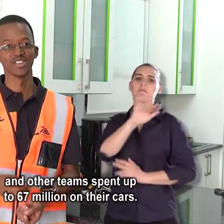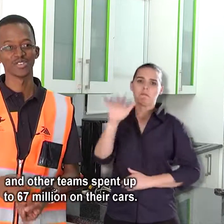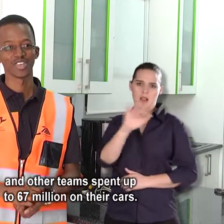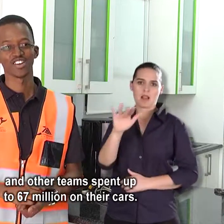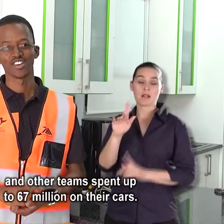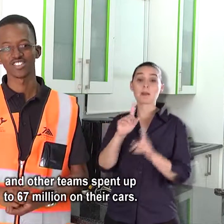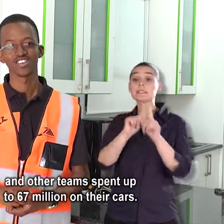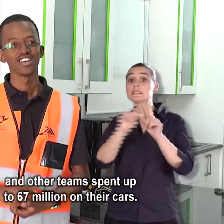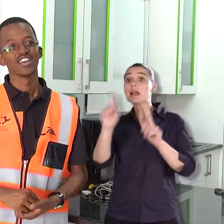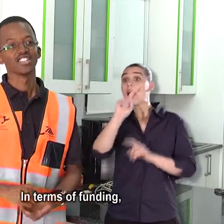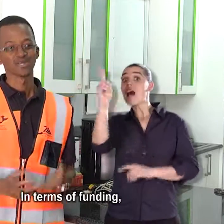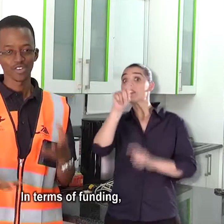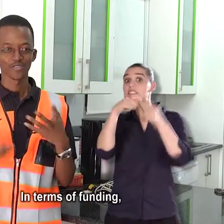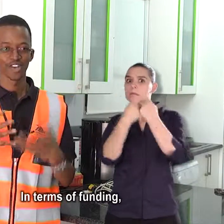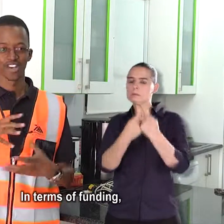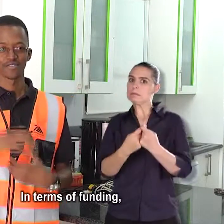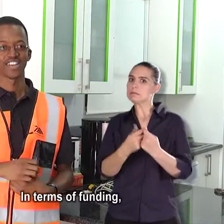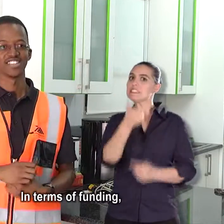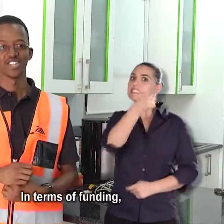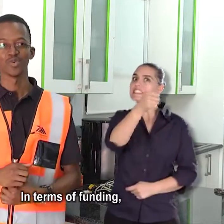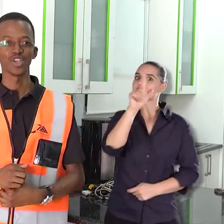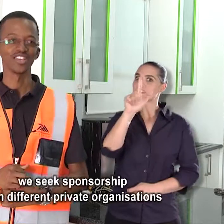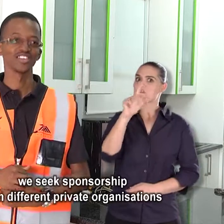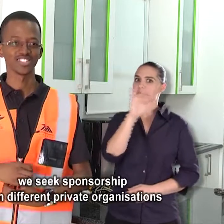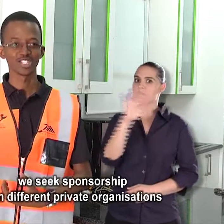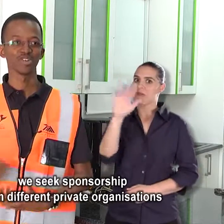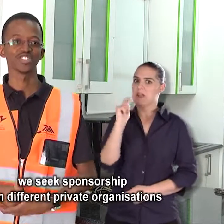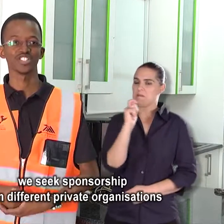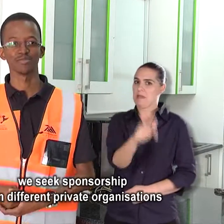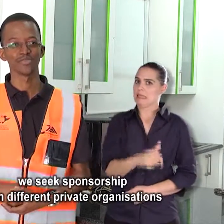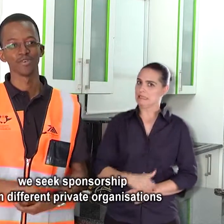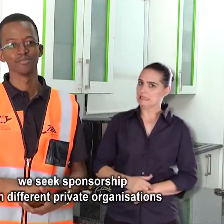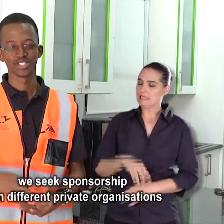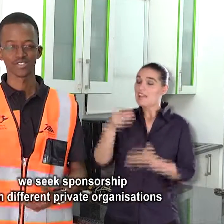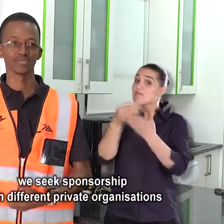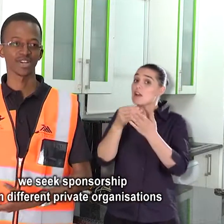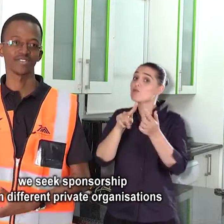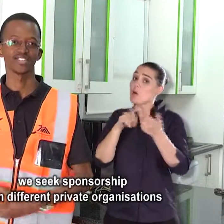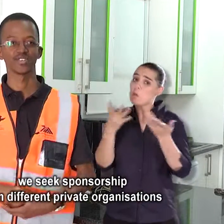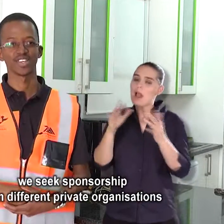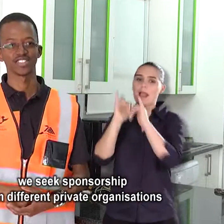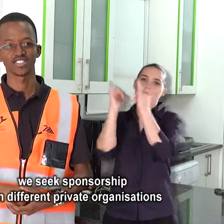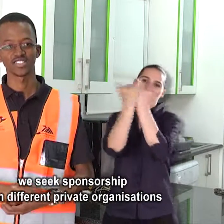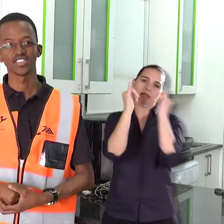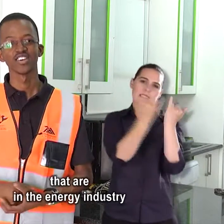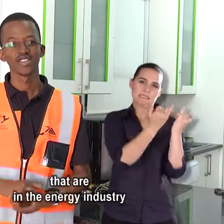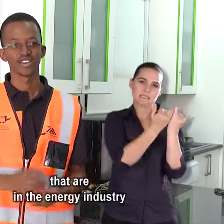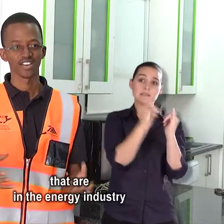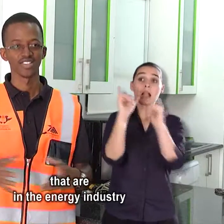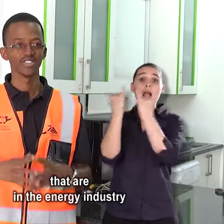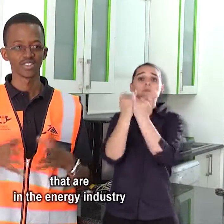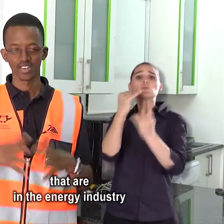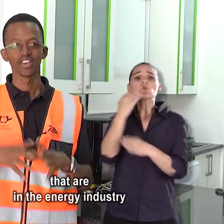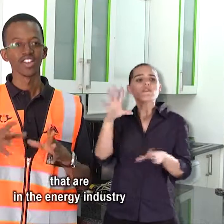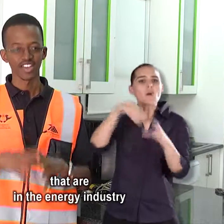67 million on their cars. In terms of funding, we seek sponsorship from different private organizations that